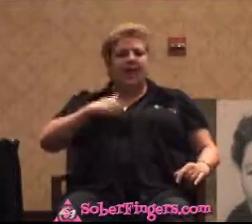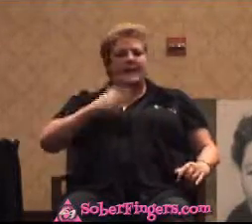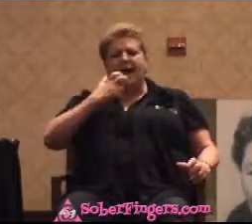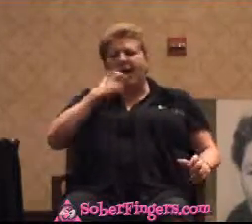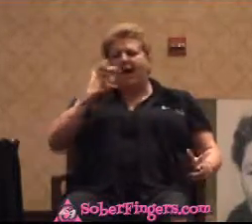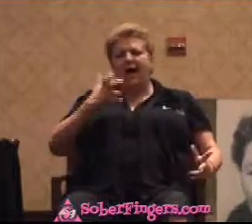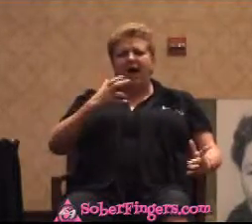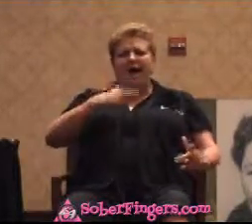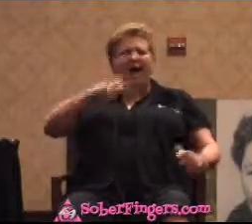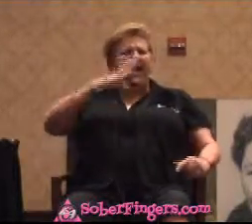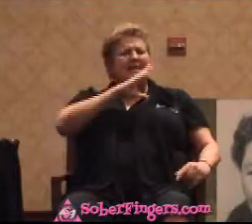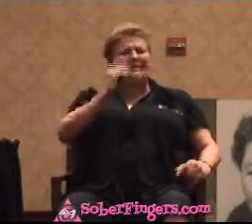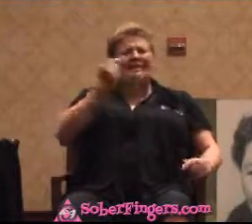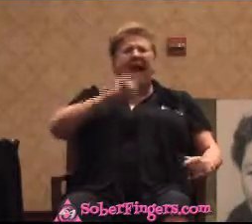And